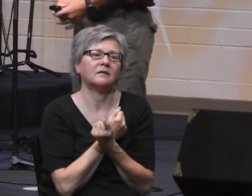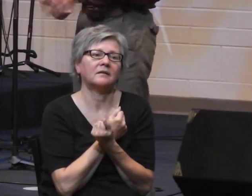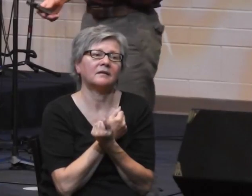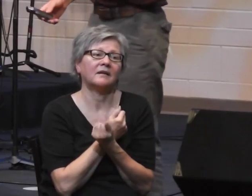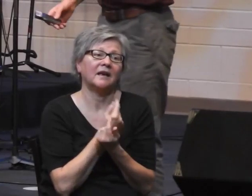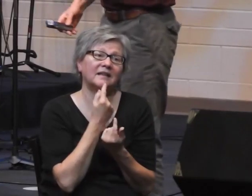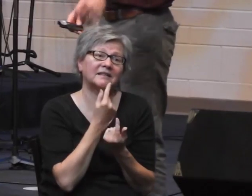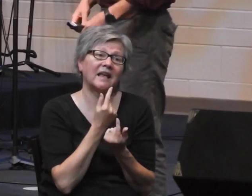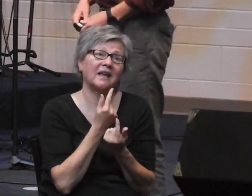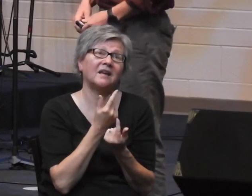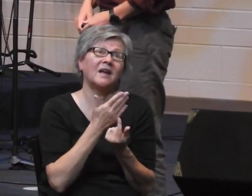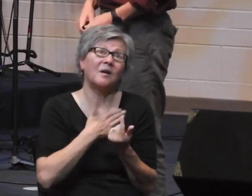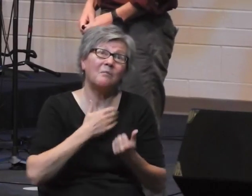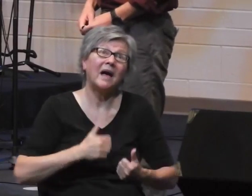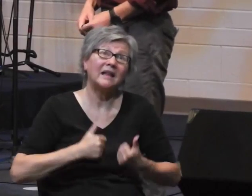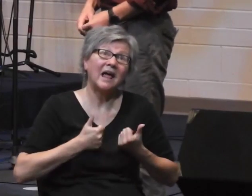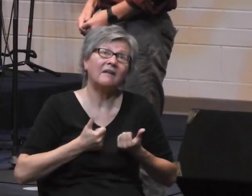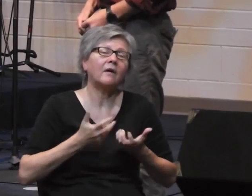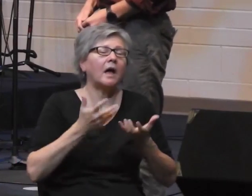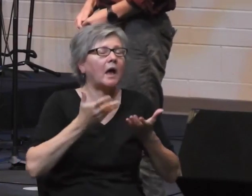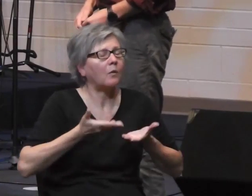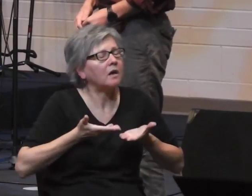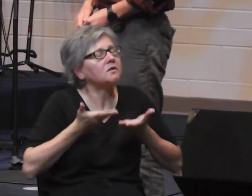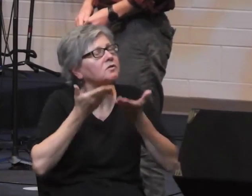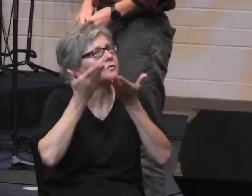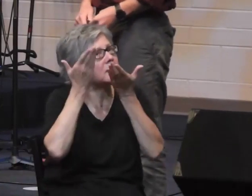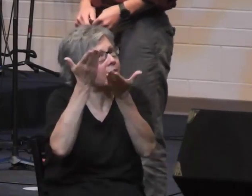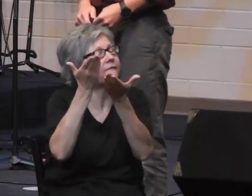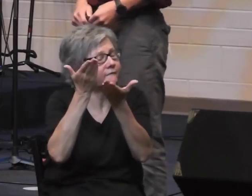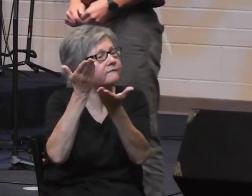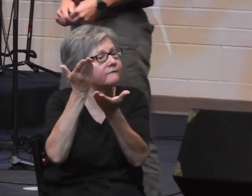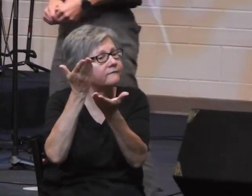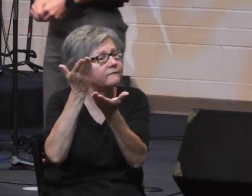to give my life to that.